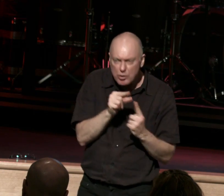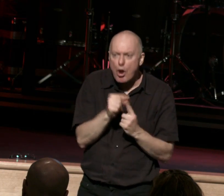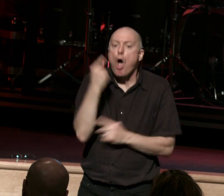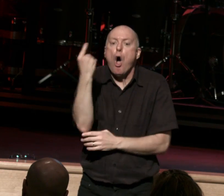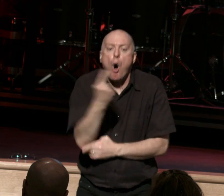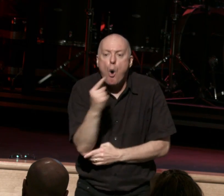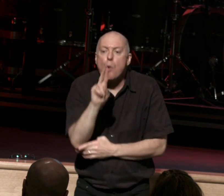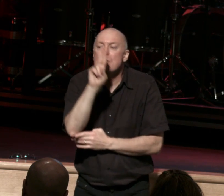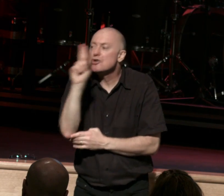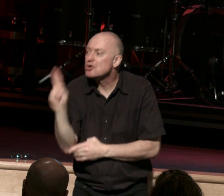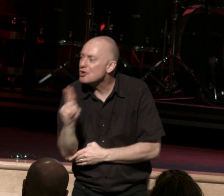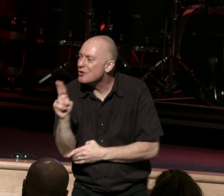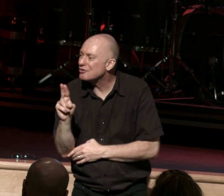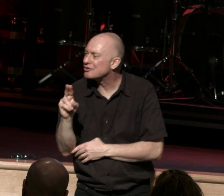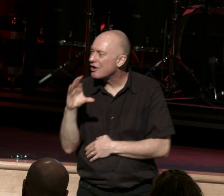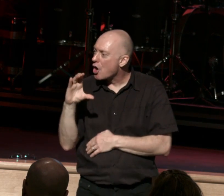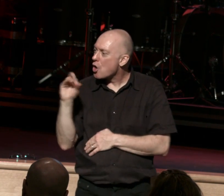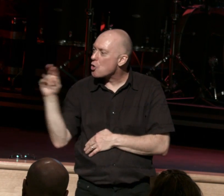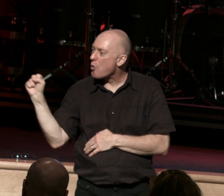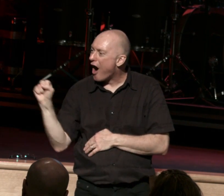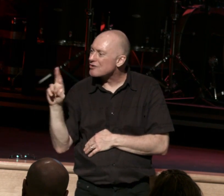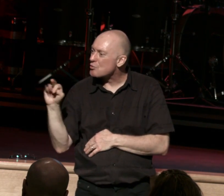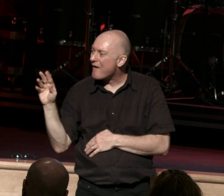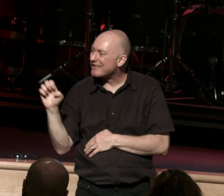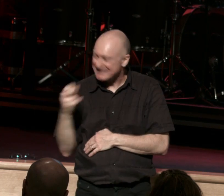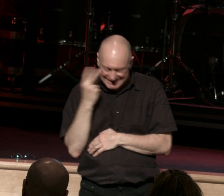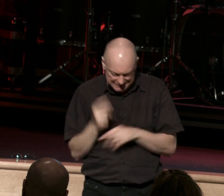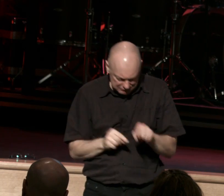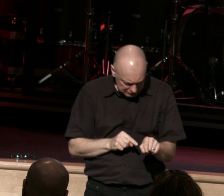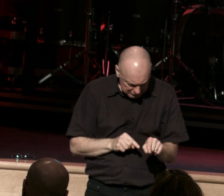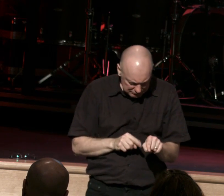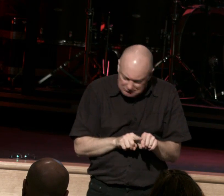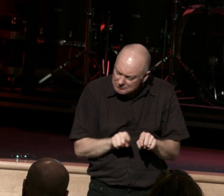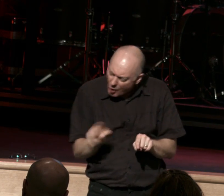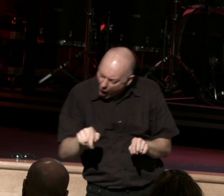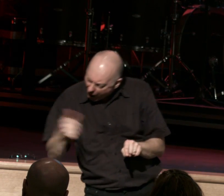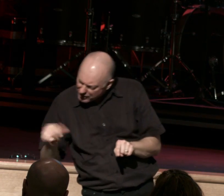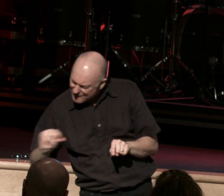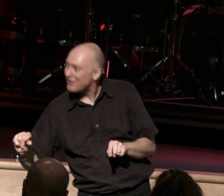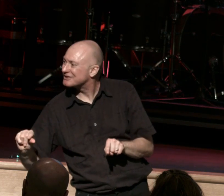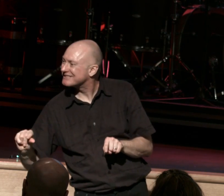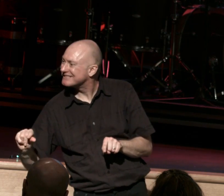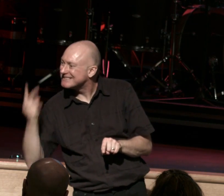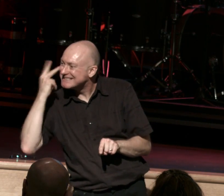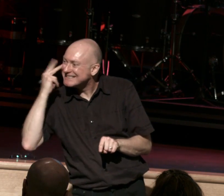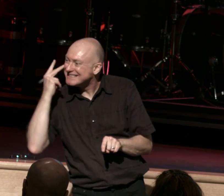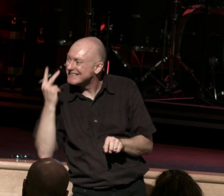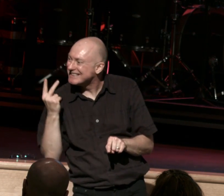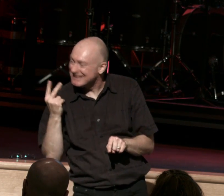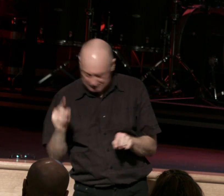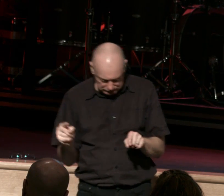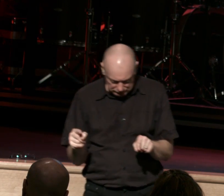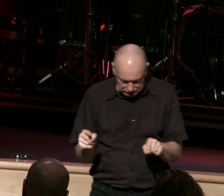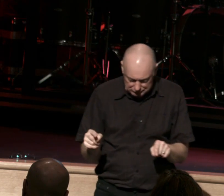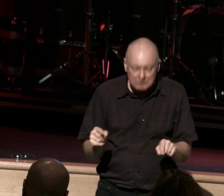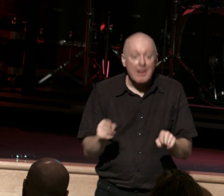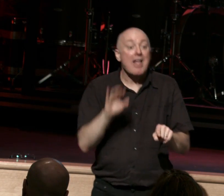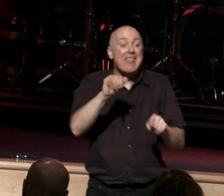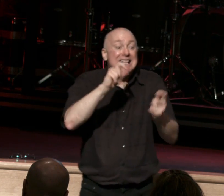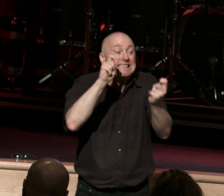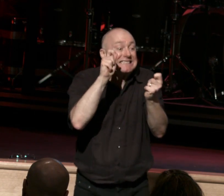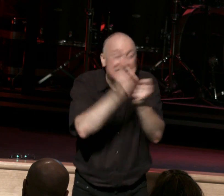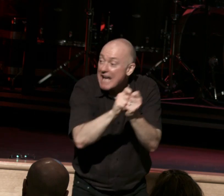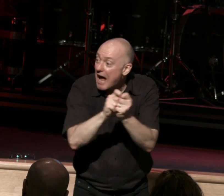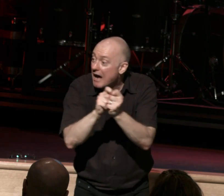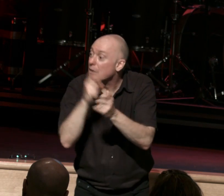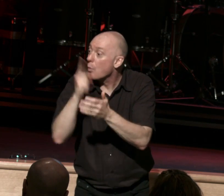God's Word, always use the cross-references and your understanding of God's Word to interpret Scripture with Scripture.